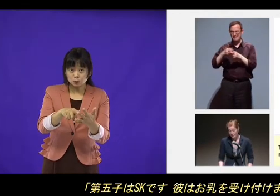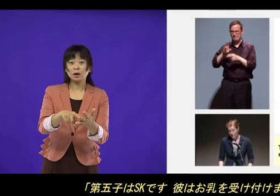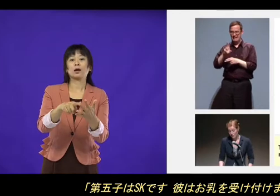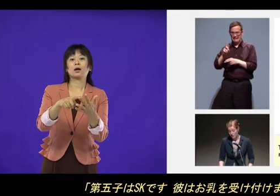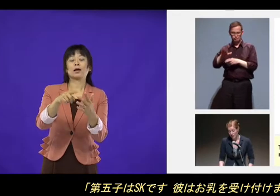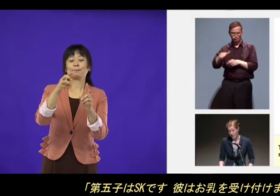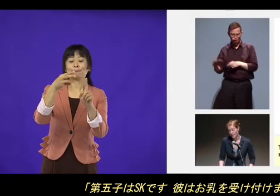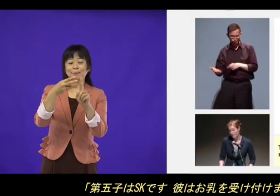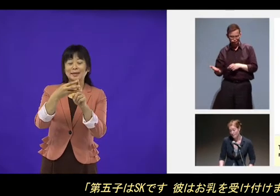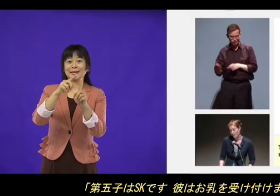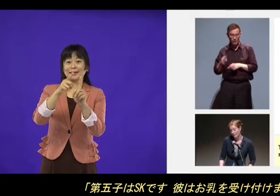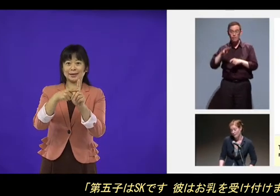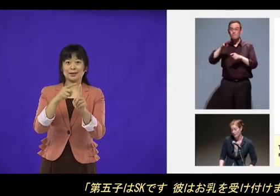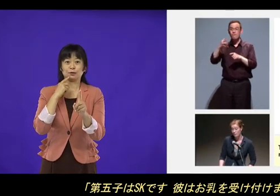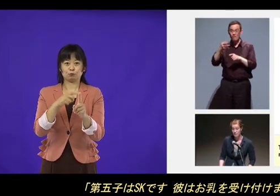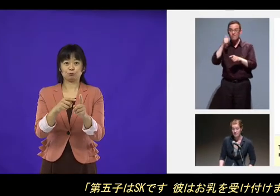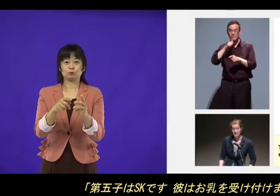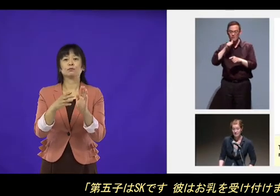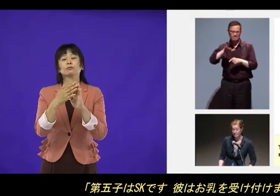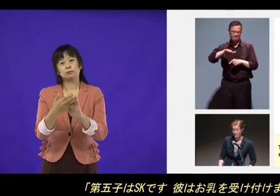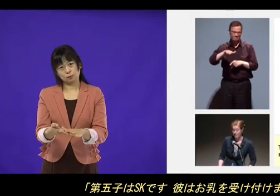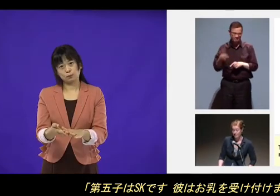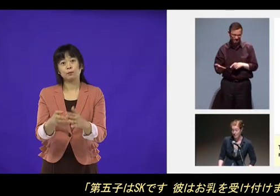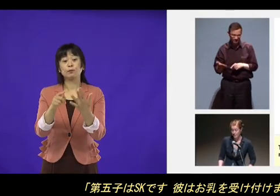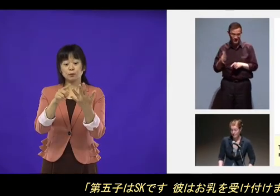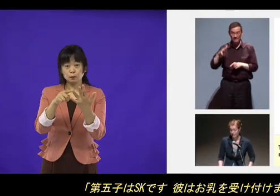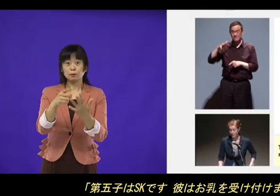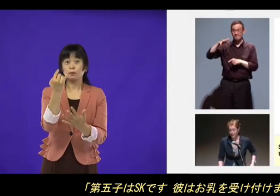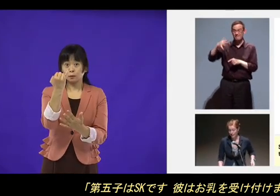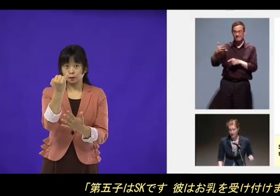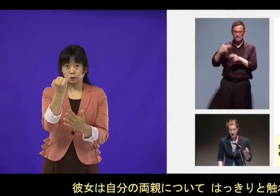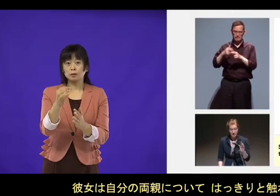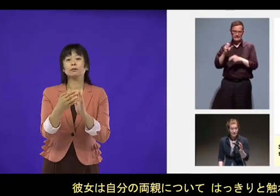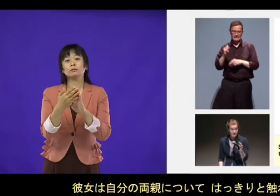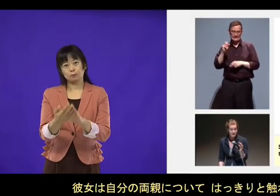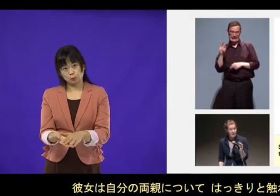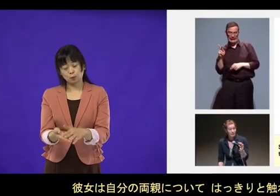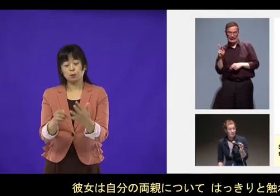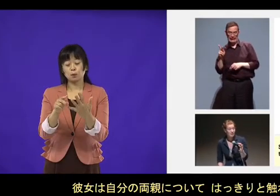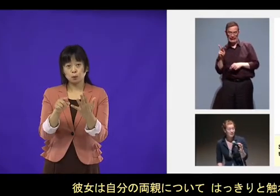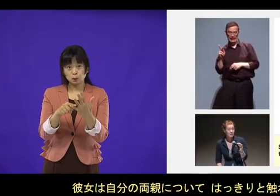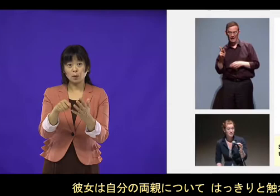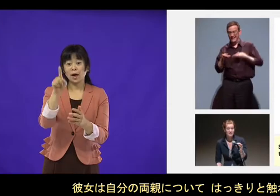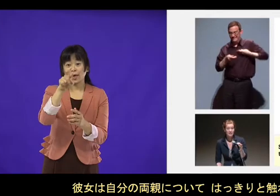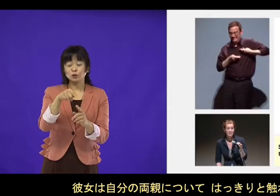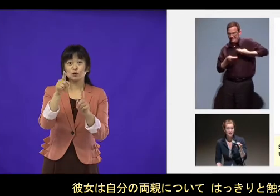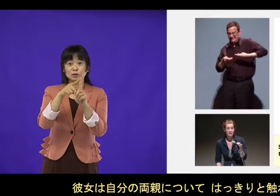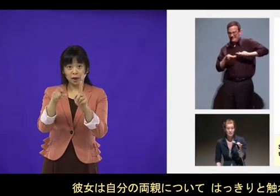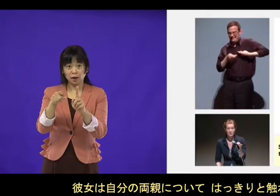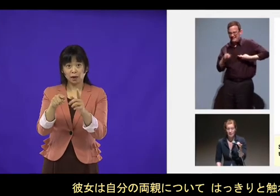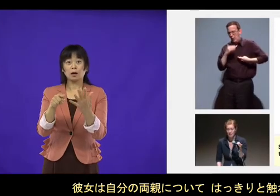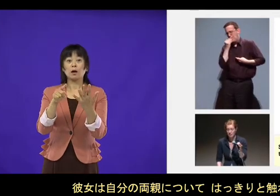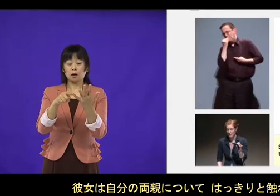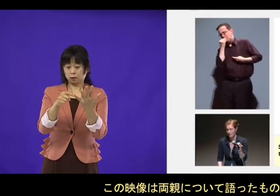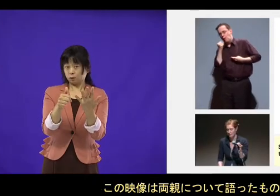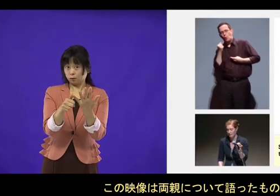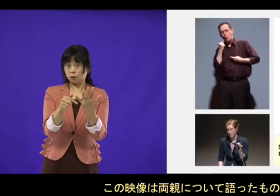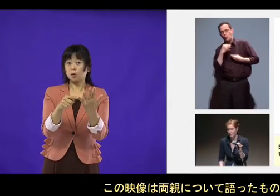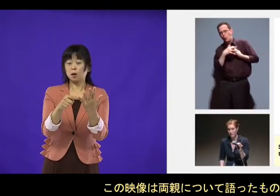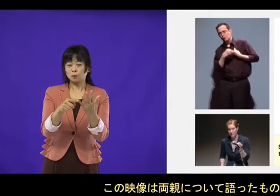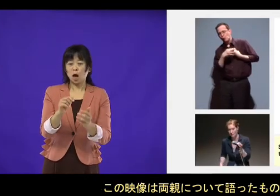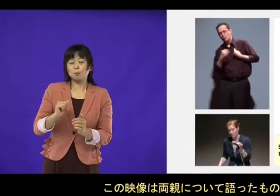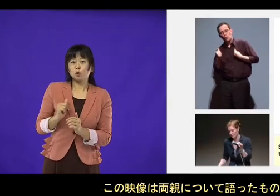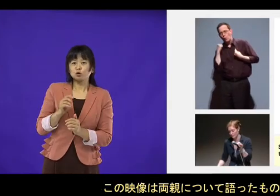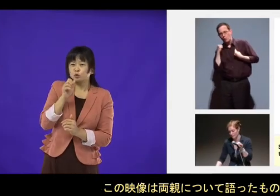The fifth, the Sukrada, he would not accept breast milk. And she never explicitly mentions her parents, but they're